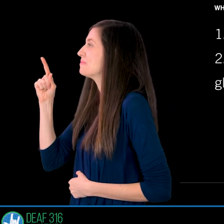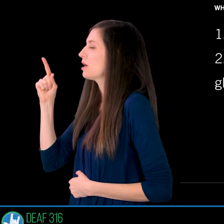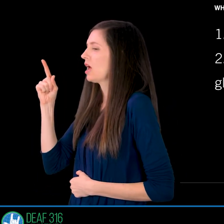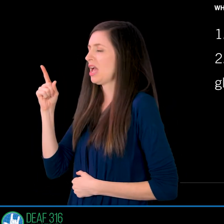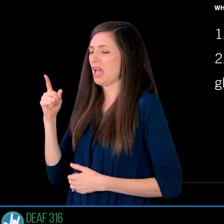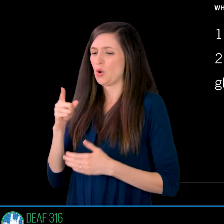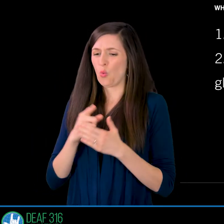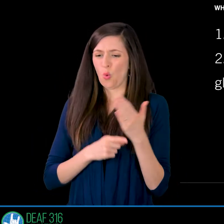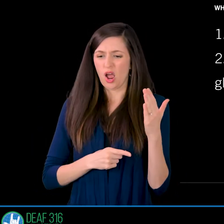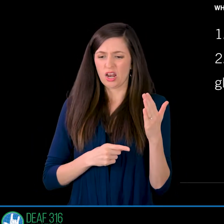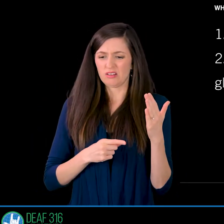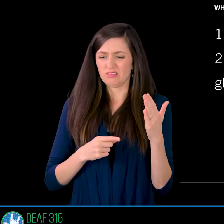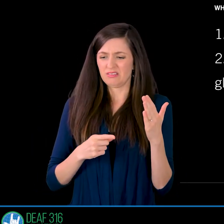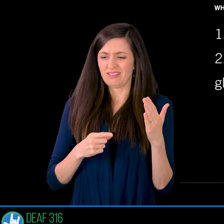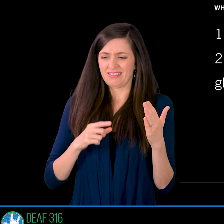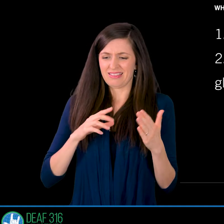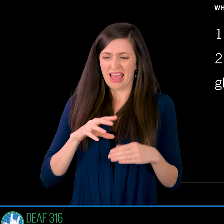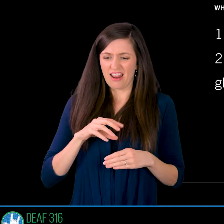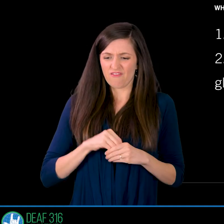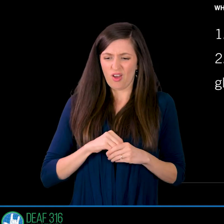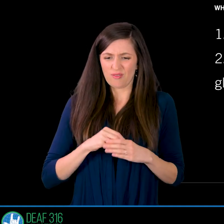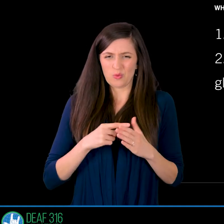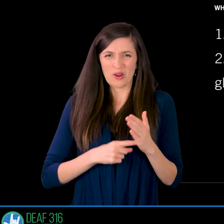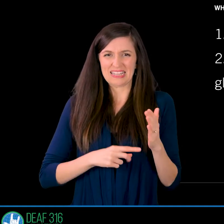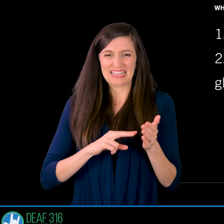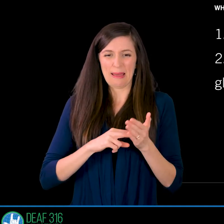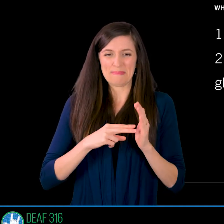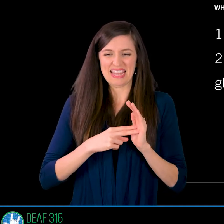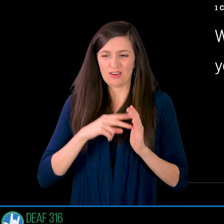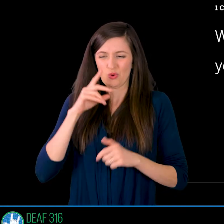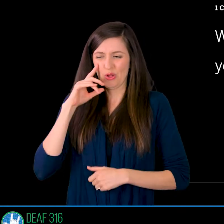God and what that duty involves.